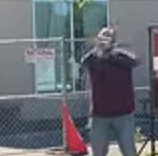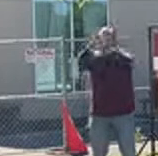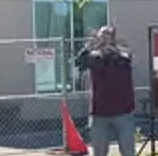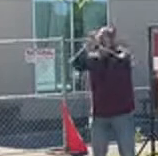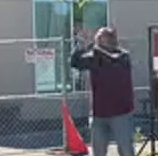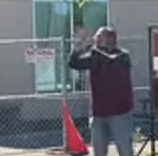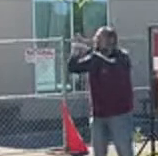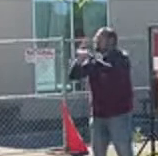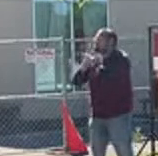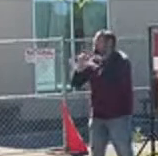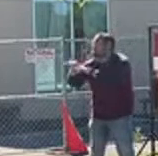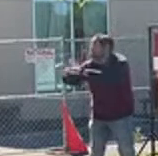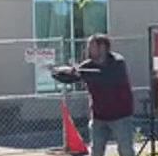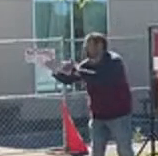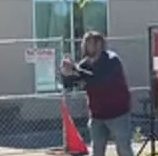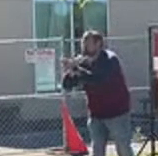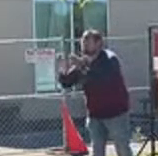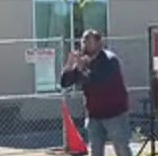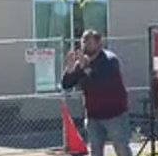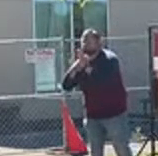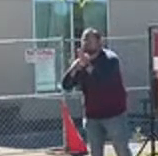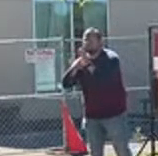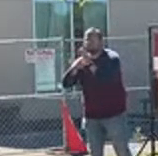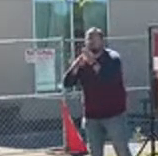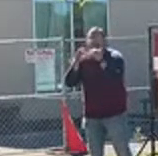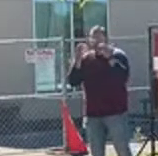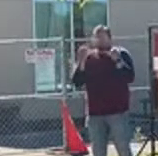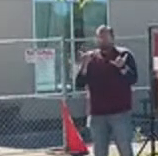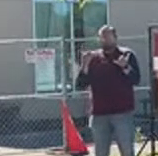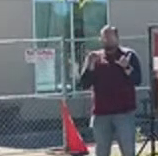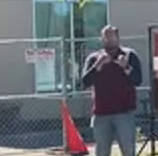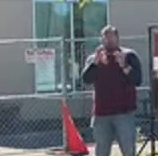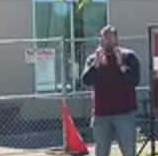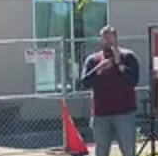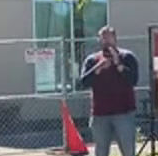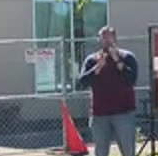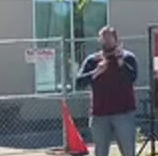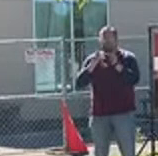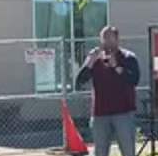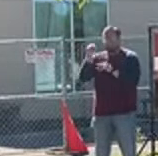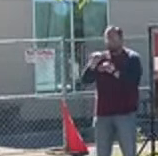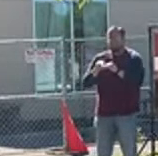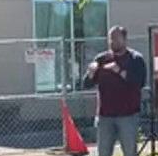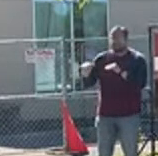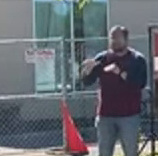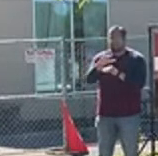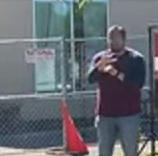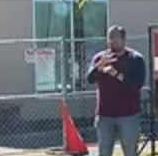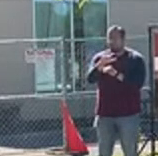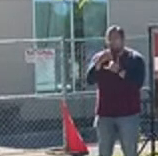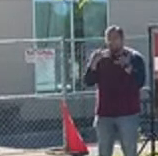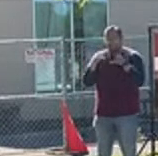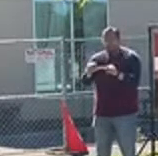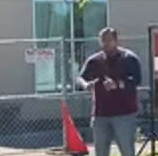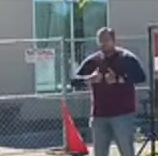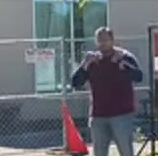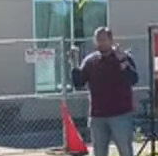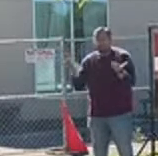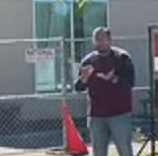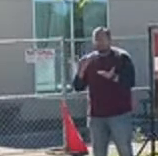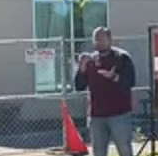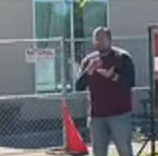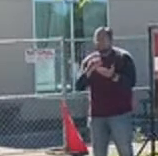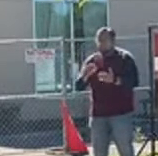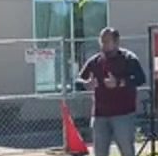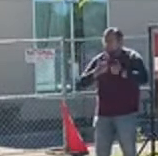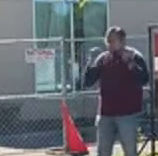re-identified. Today we acknowledge that the people of this land still exist, and we inhabit